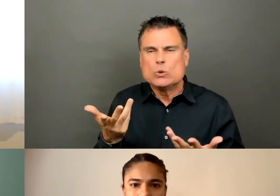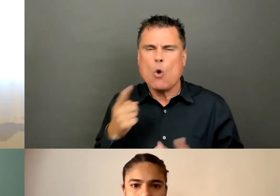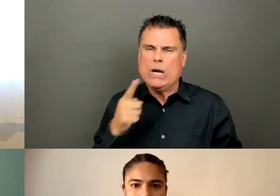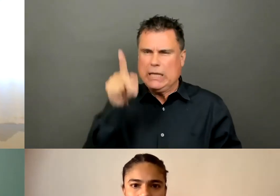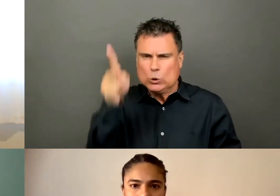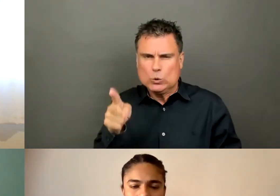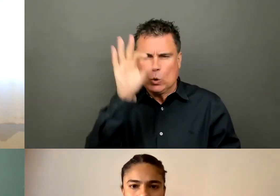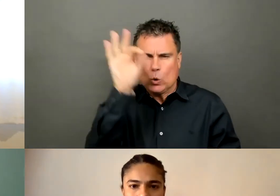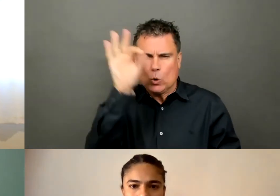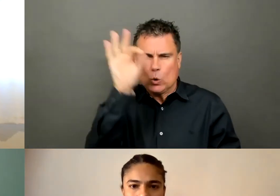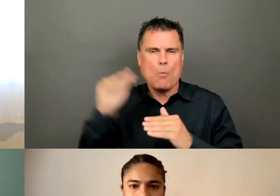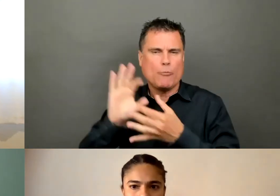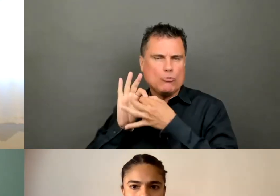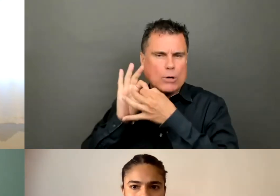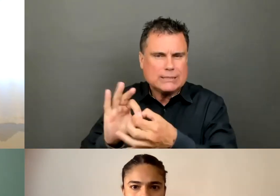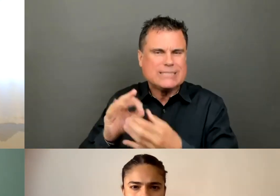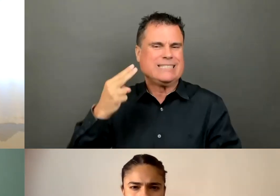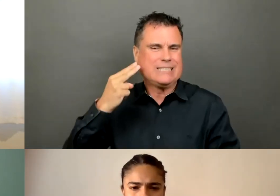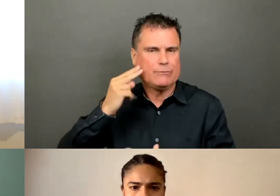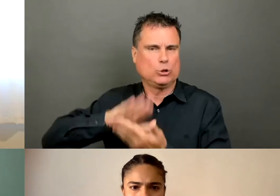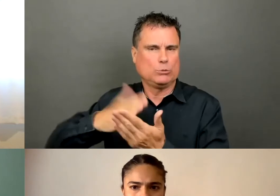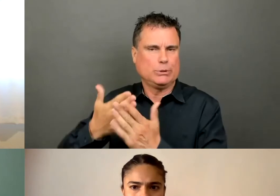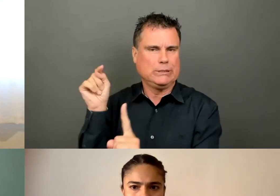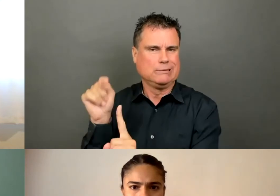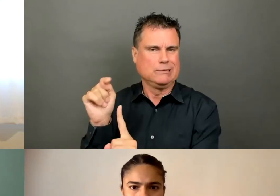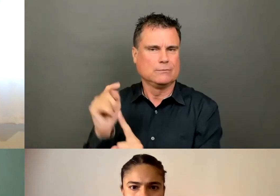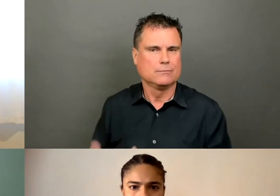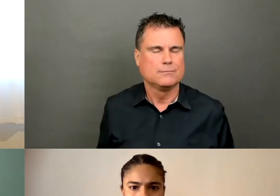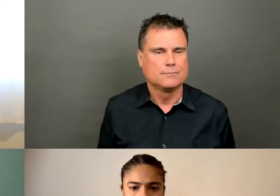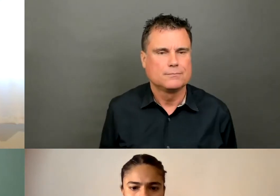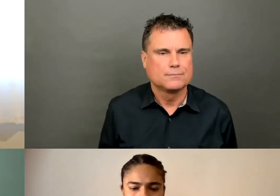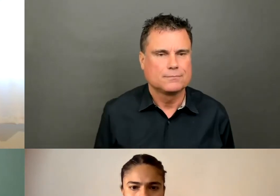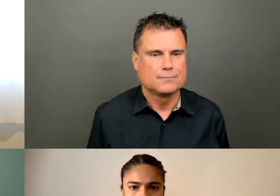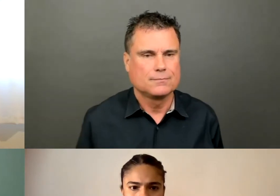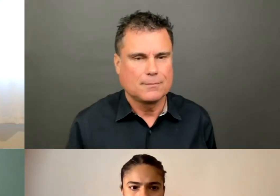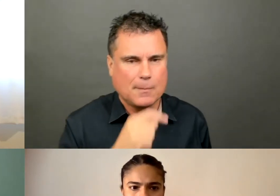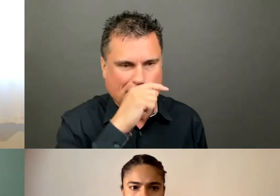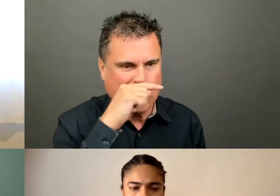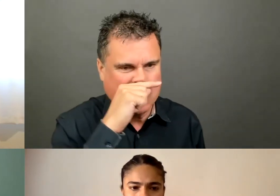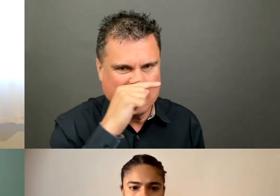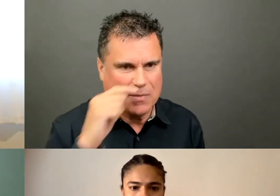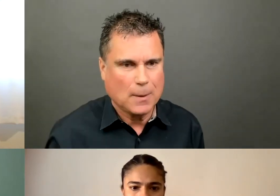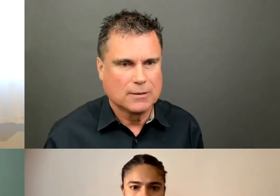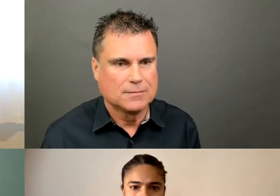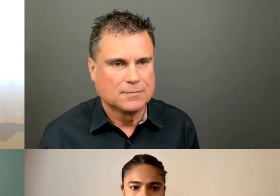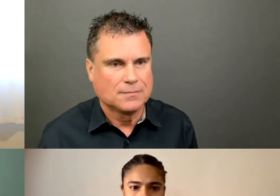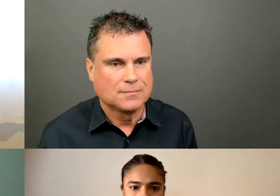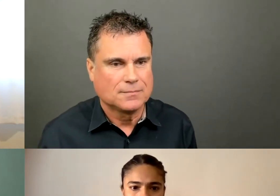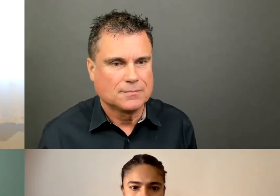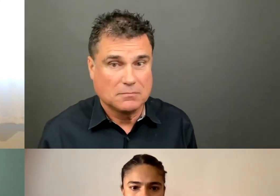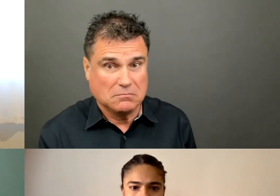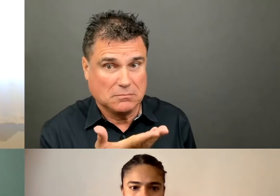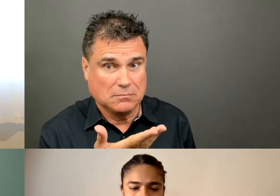are used. And more the question is related to deaf interpreters and not really to international